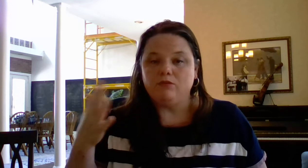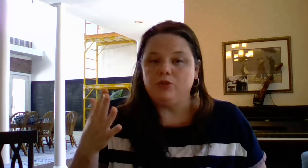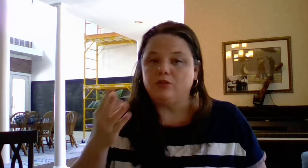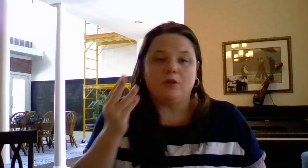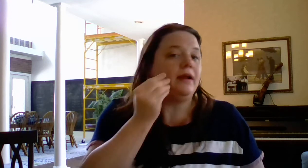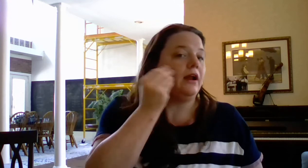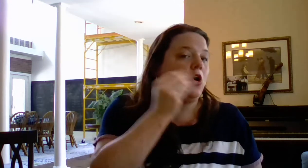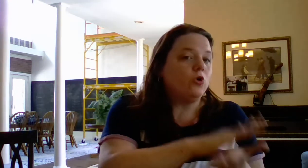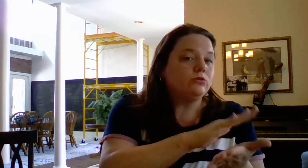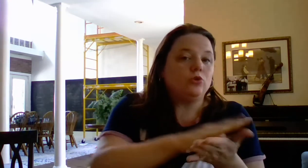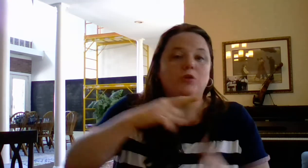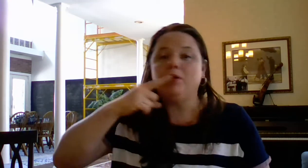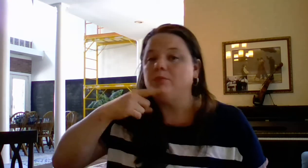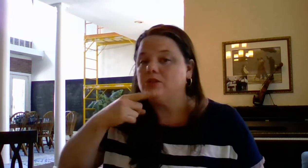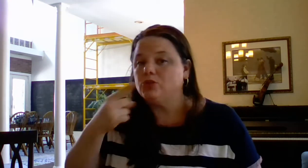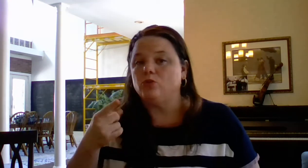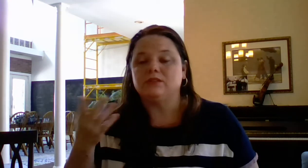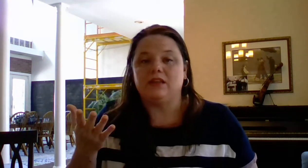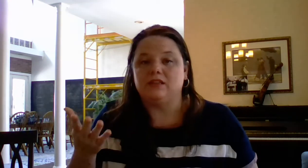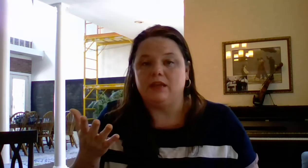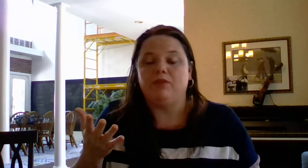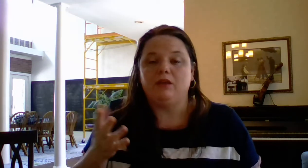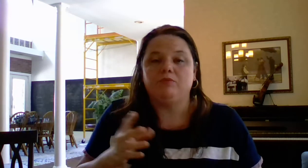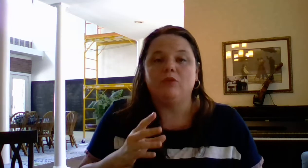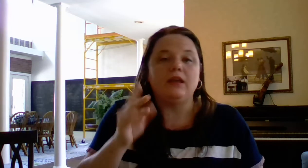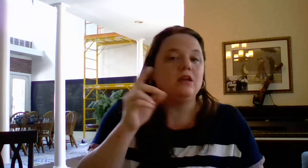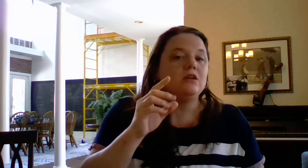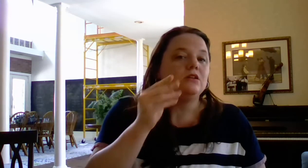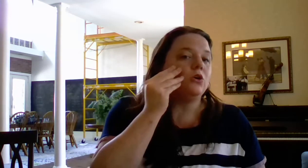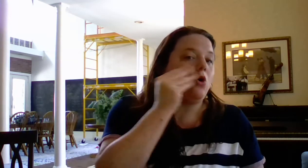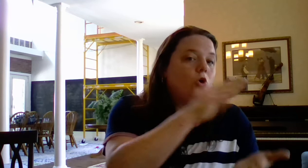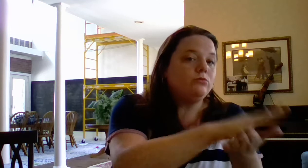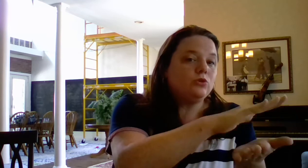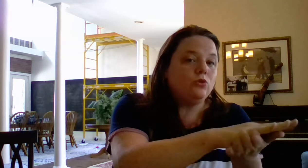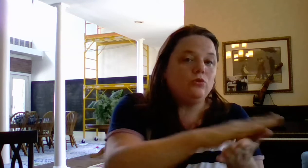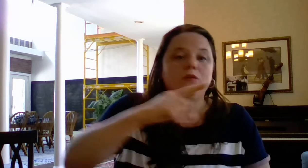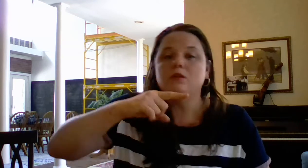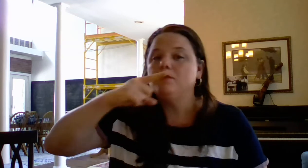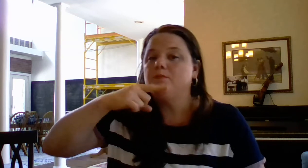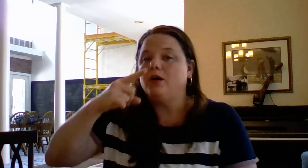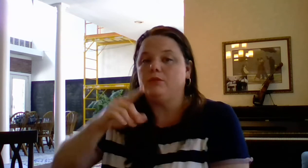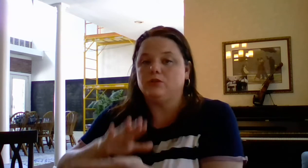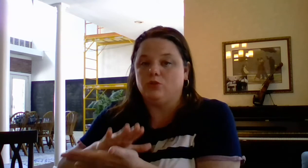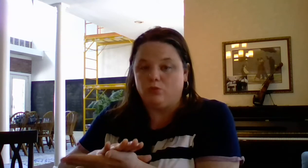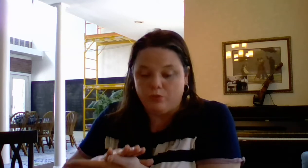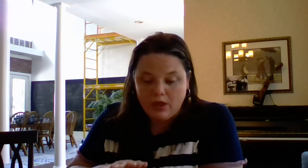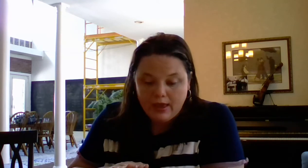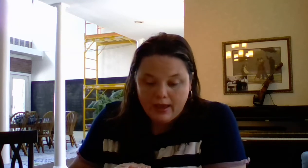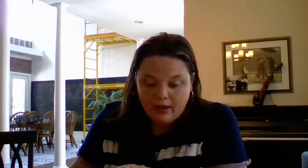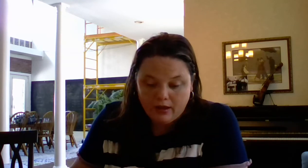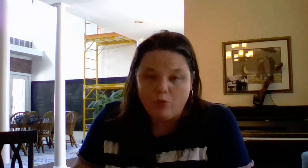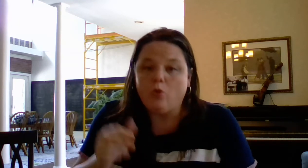when you're comparing homeschool to public school, it's kind of the same thing. Okay. So homeschool, public school,